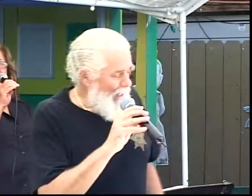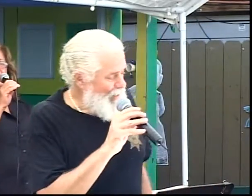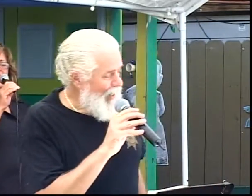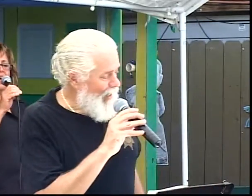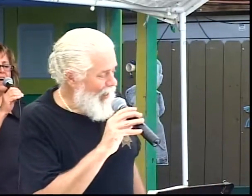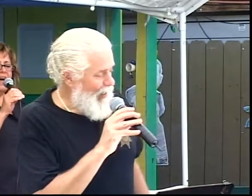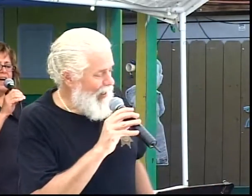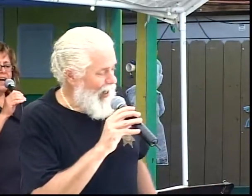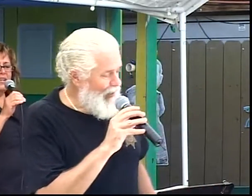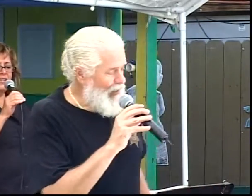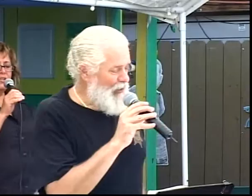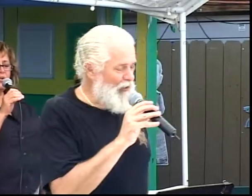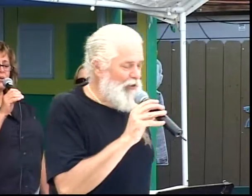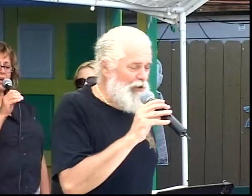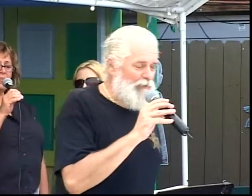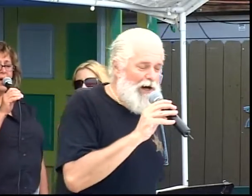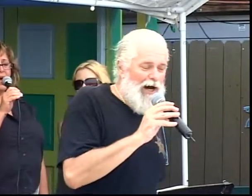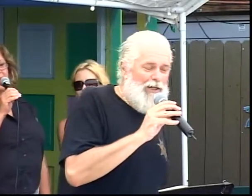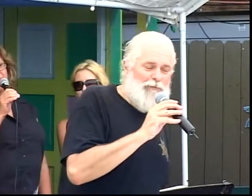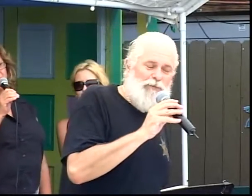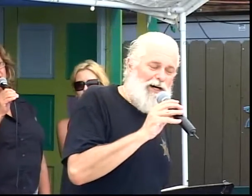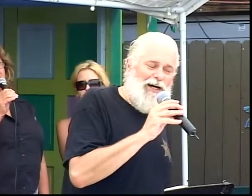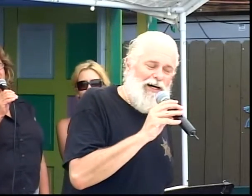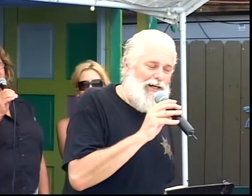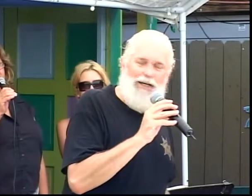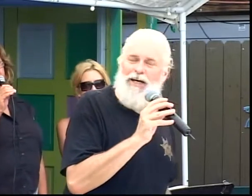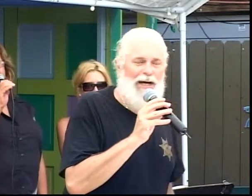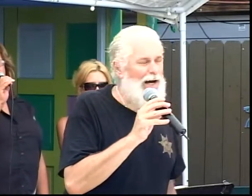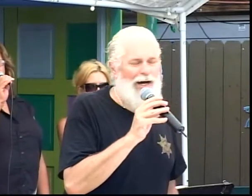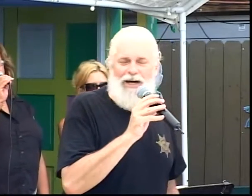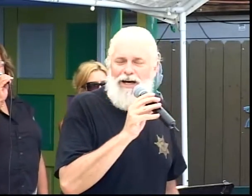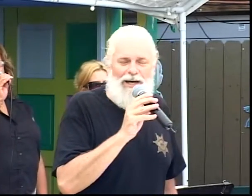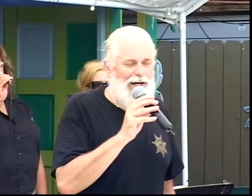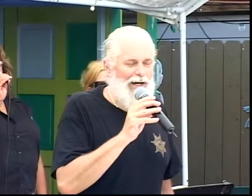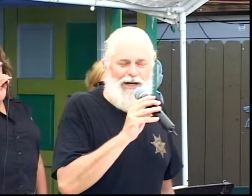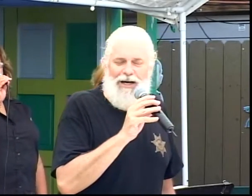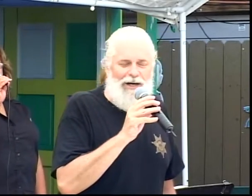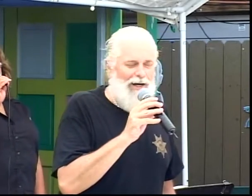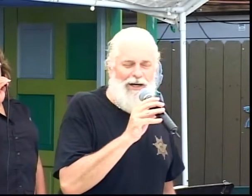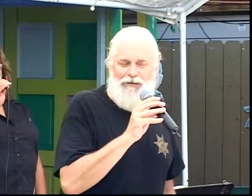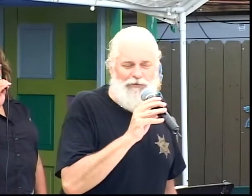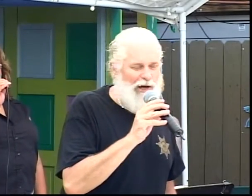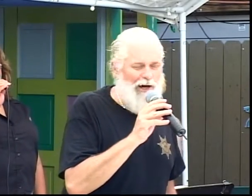when I die, hallelujah, by and by.